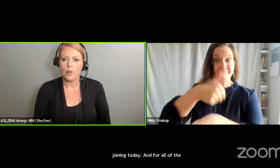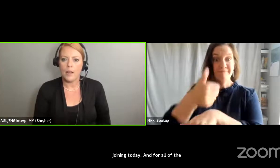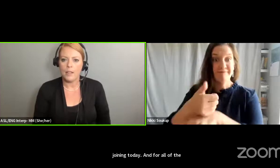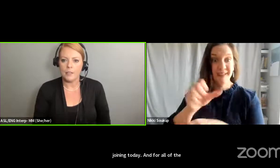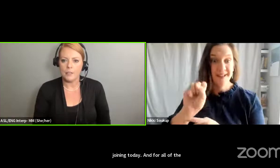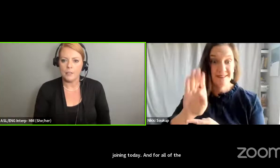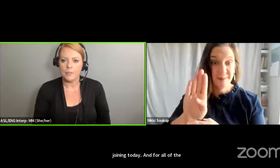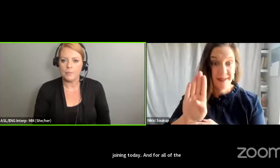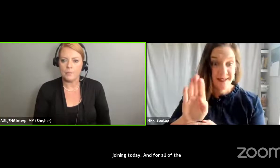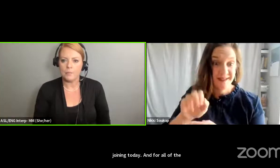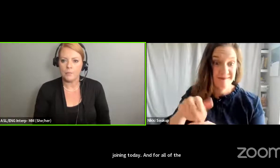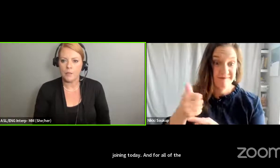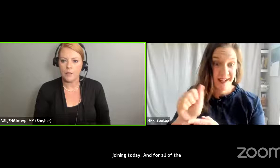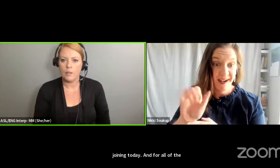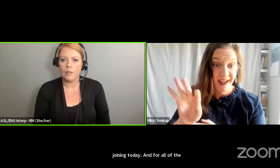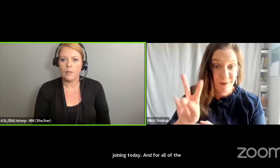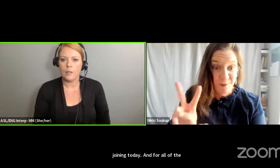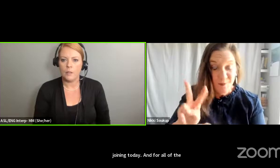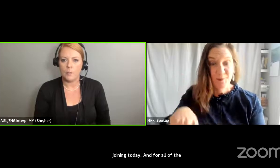work prior